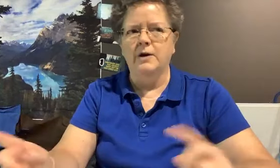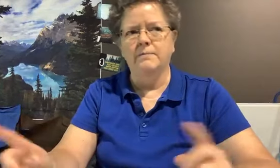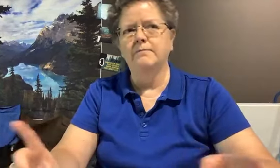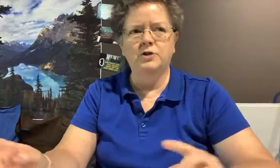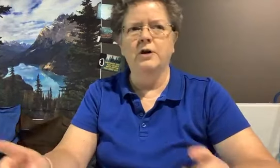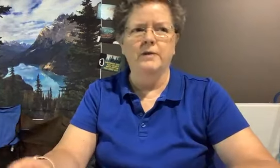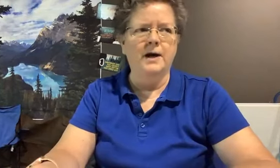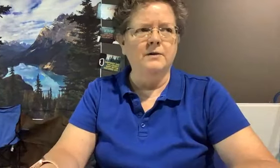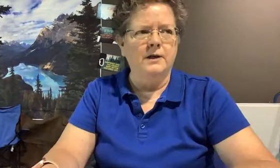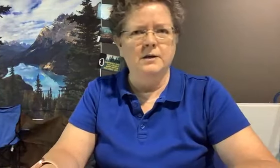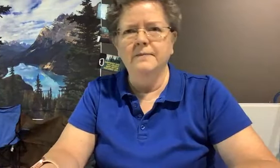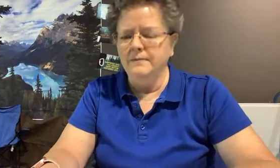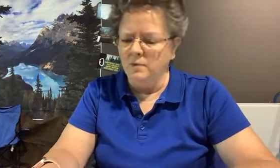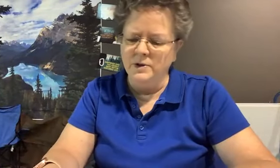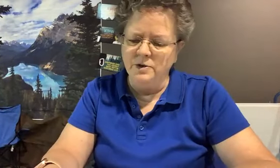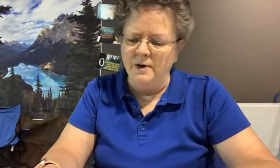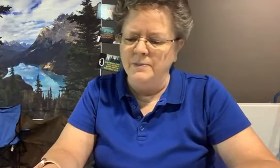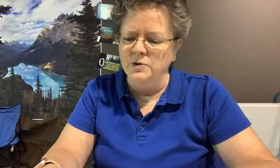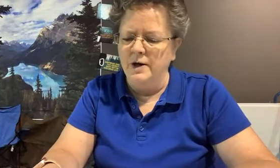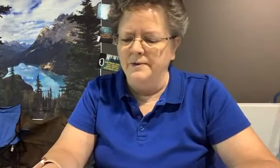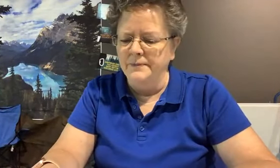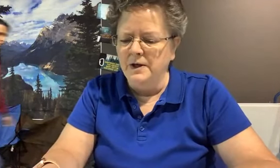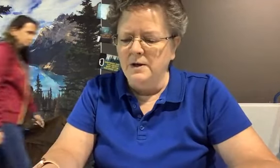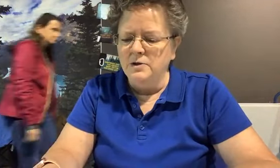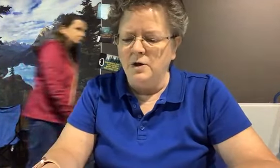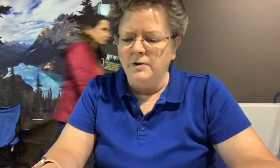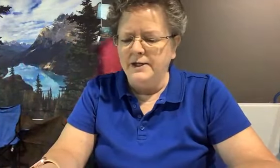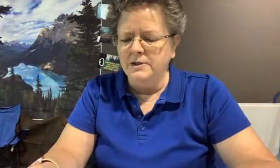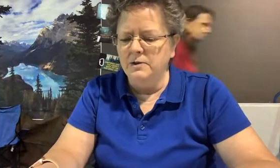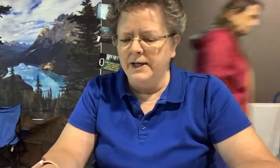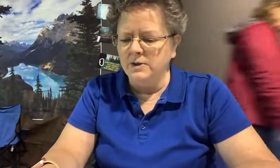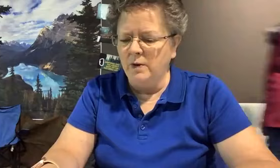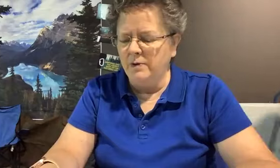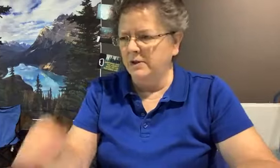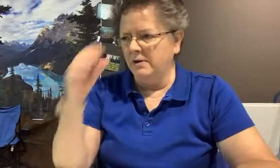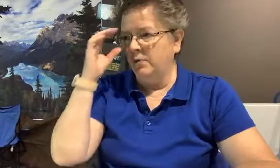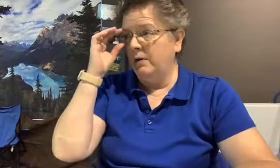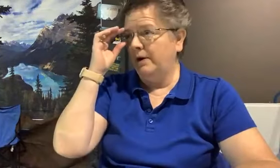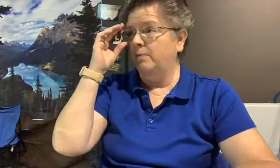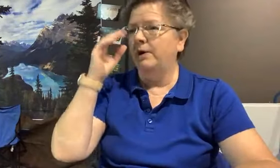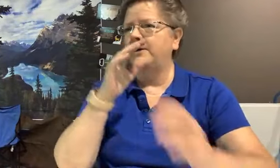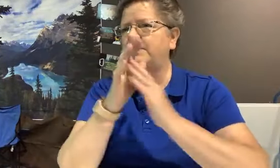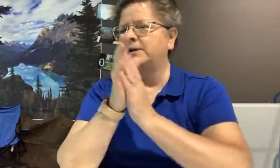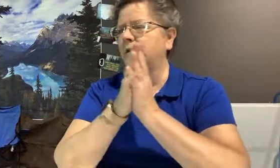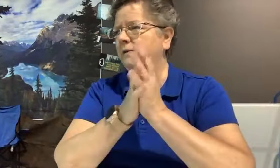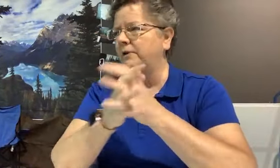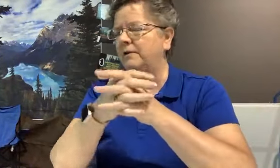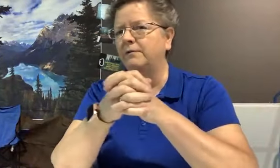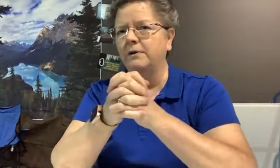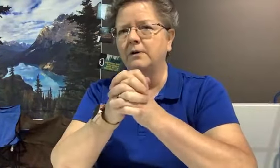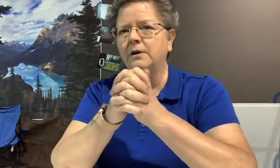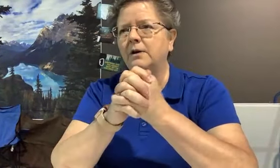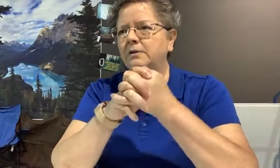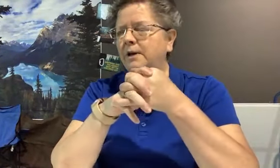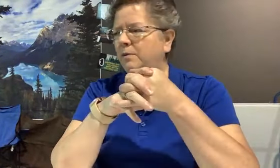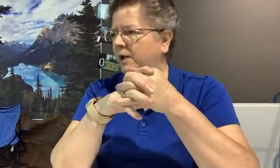to share that link once they're up as well. So that's why we took the 3 week break, because I filled in for Debbie